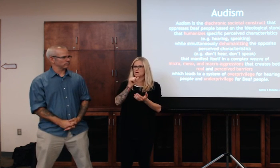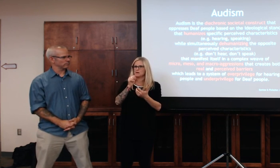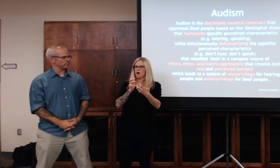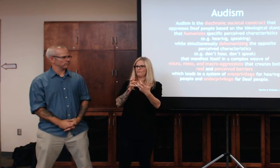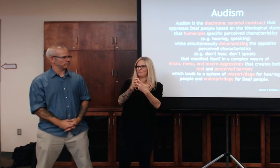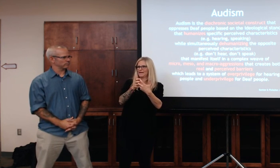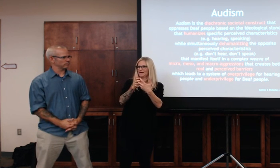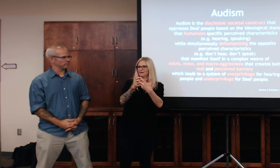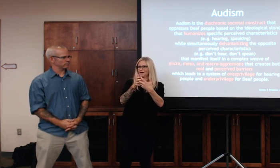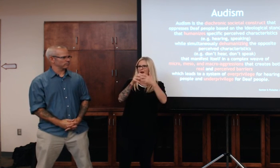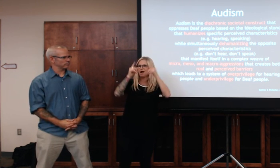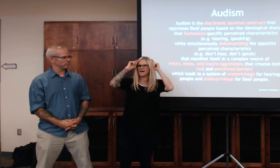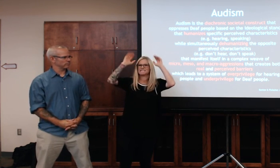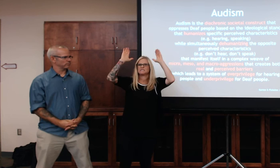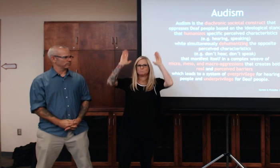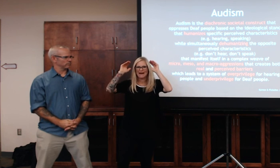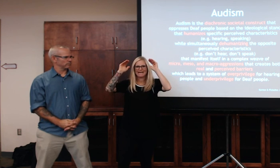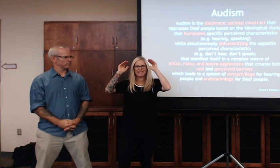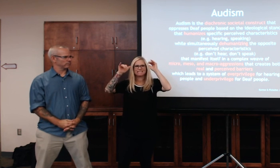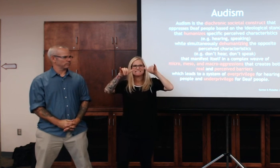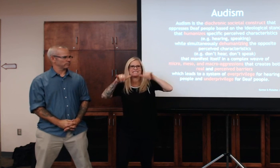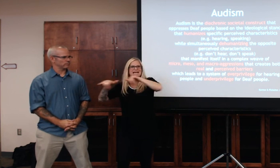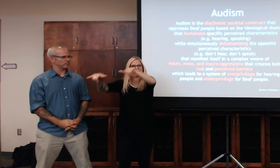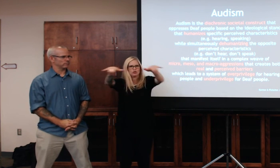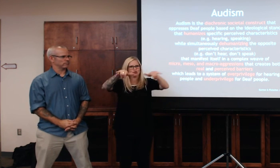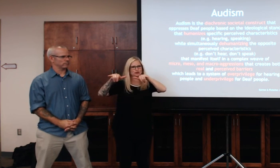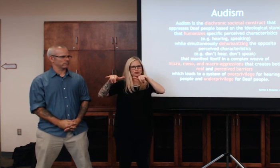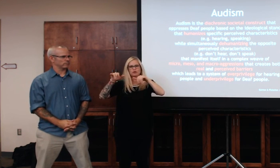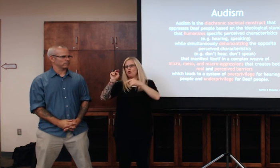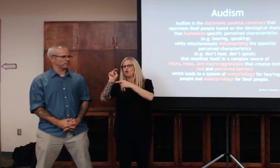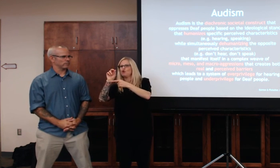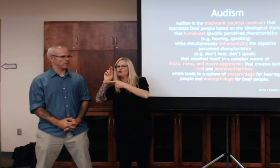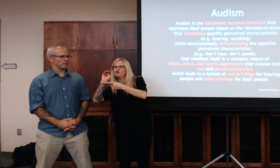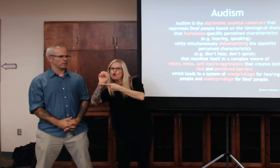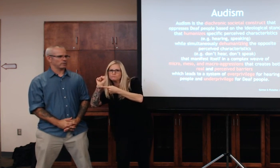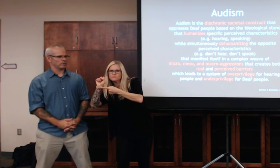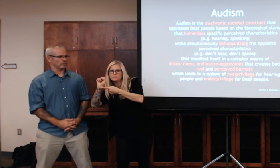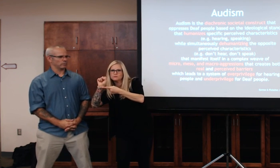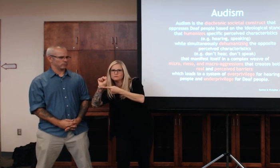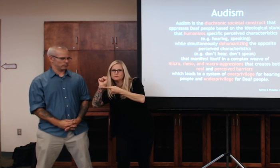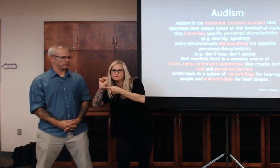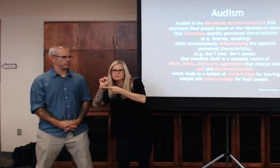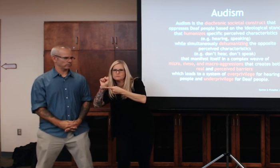Just because they don't fit with the expectations and the societal norms.